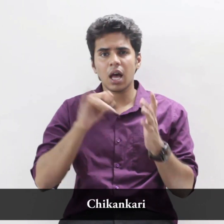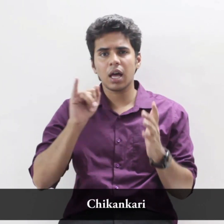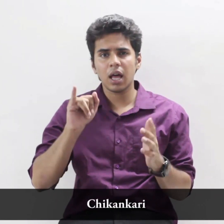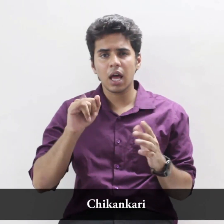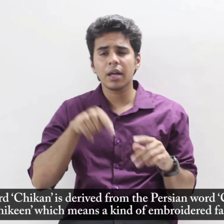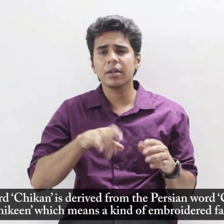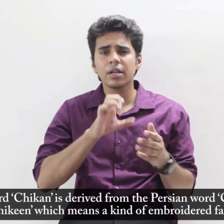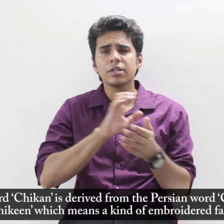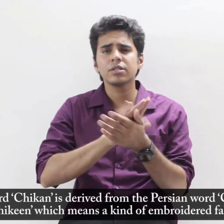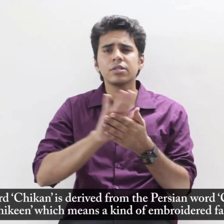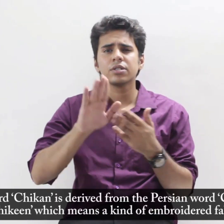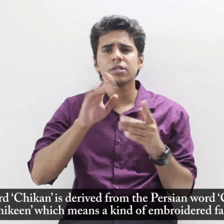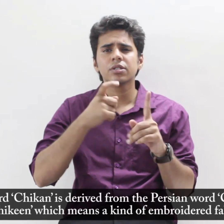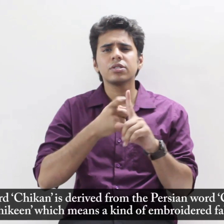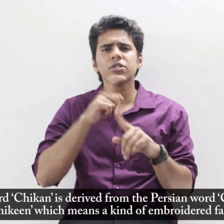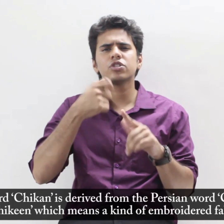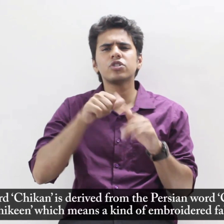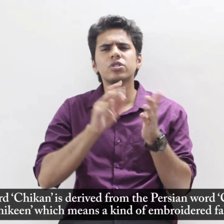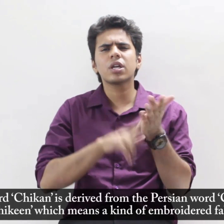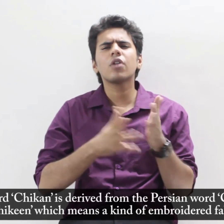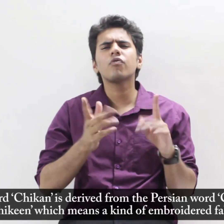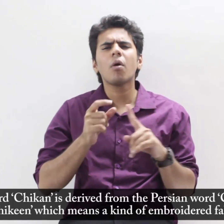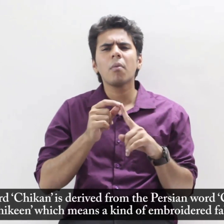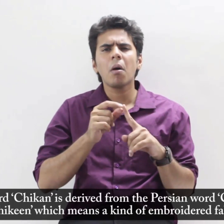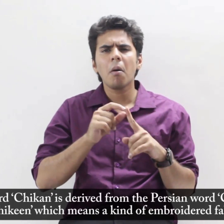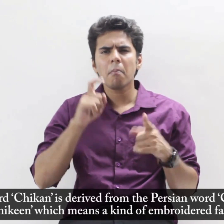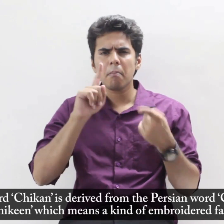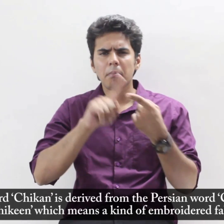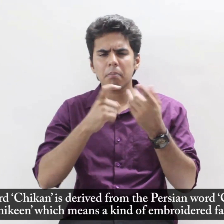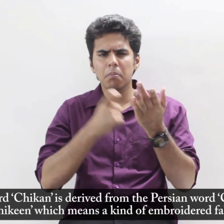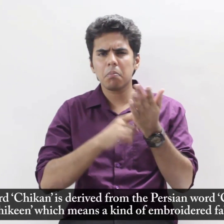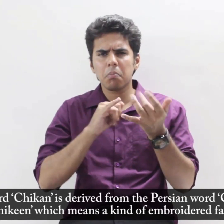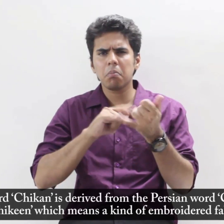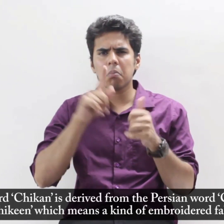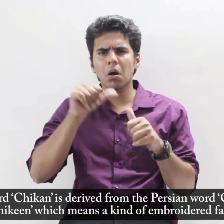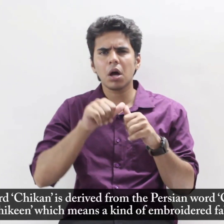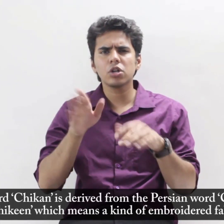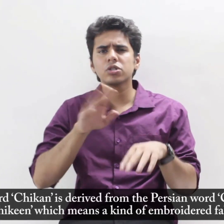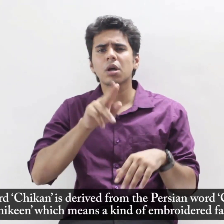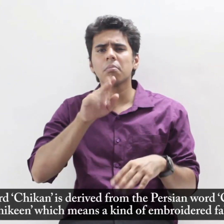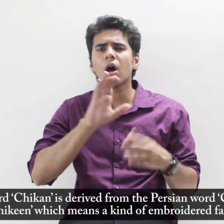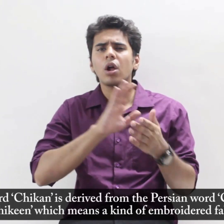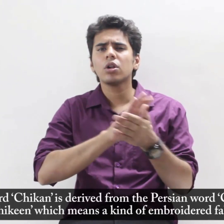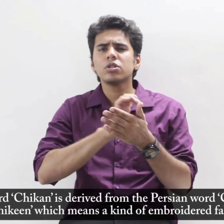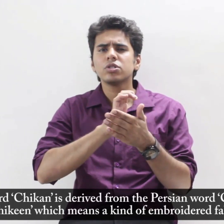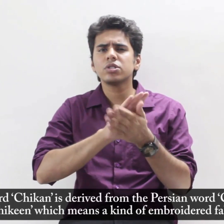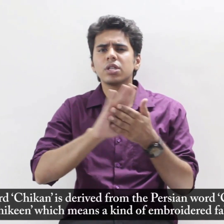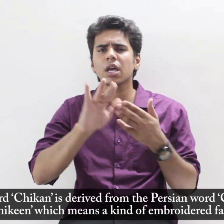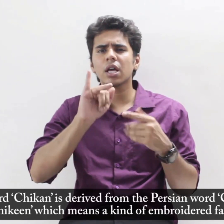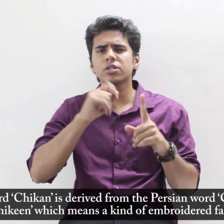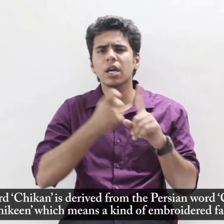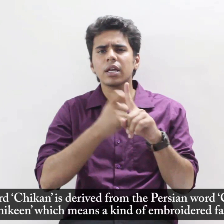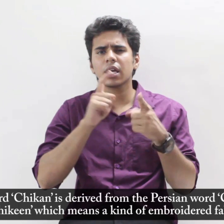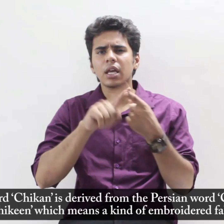The word chicken is derived from the Persian word chicken or chikin, which means a kind of embroidered